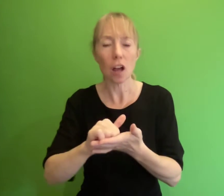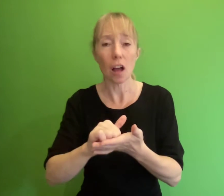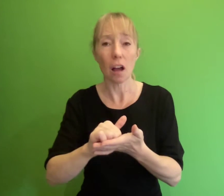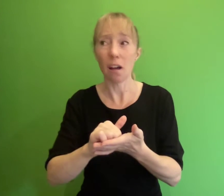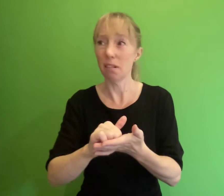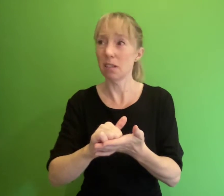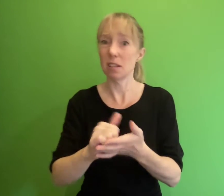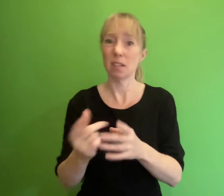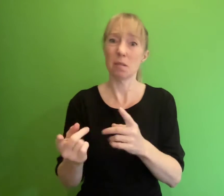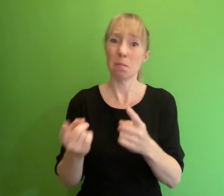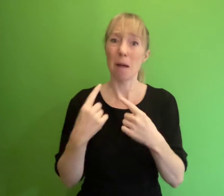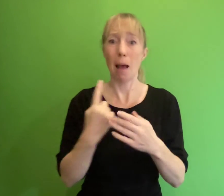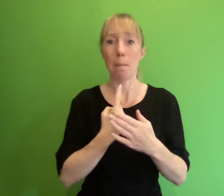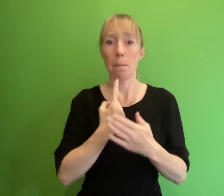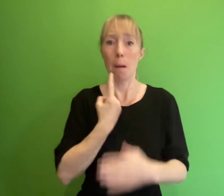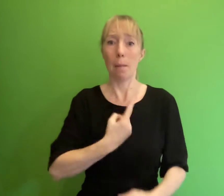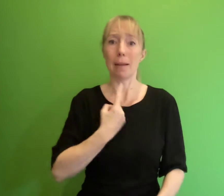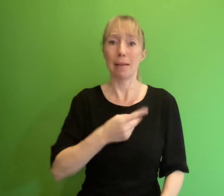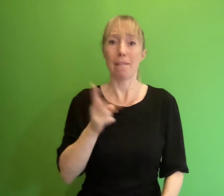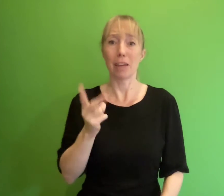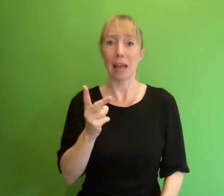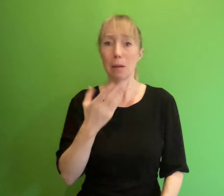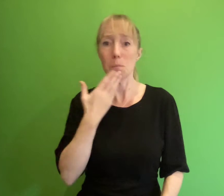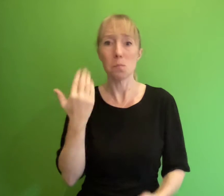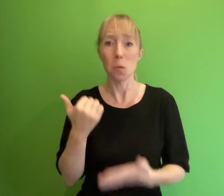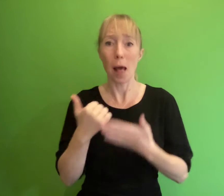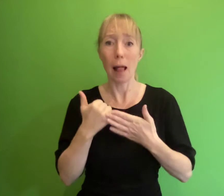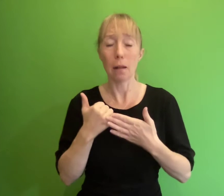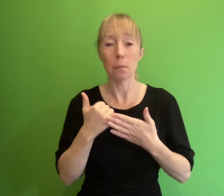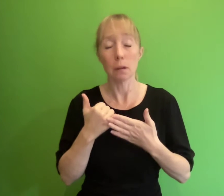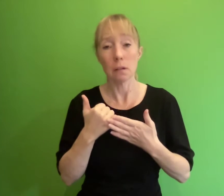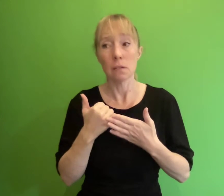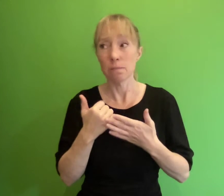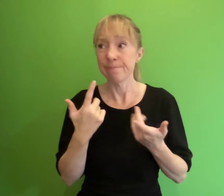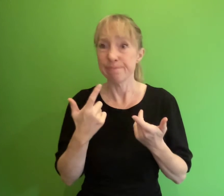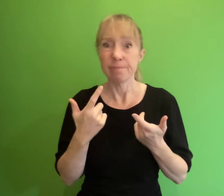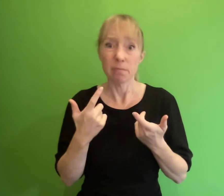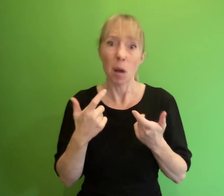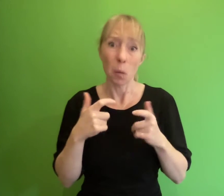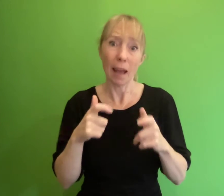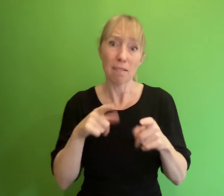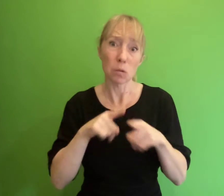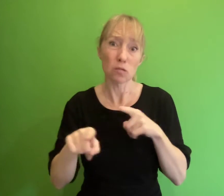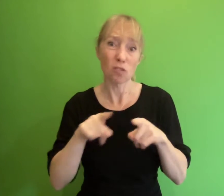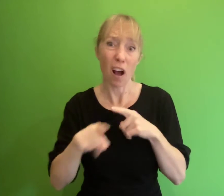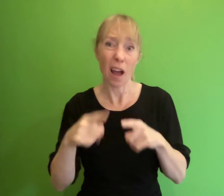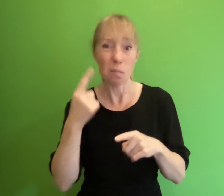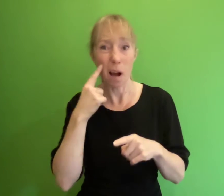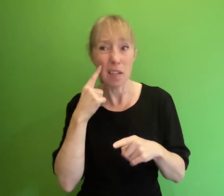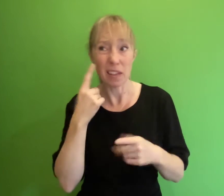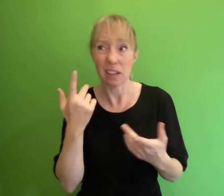again with no help. I'll keep trying, but I feel it won't lead anywhere. Writers' Survey